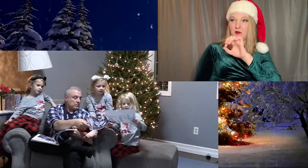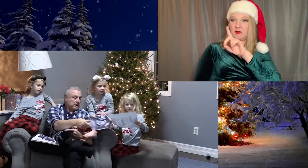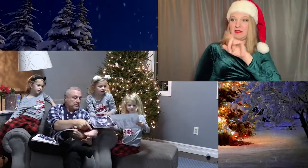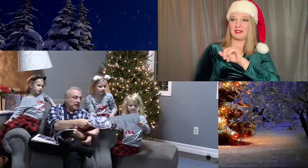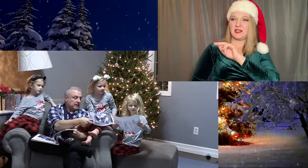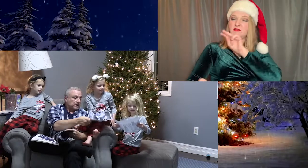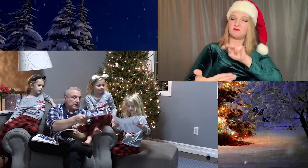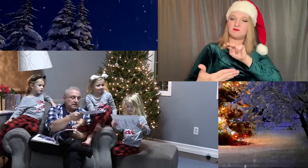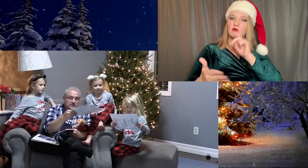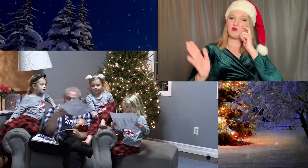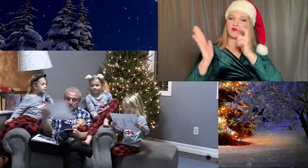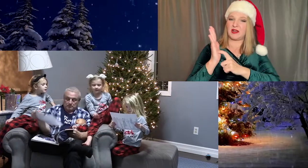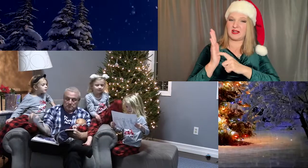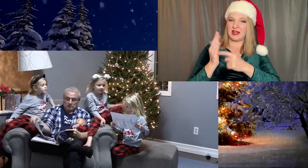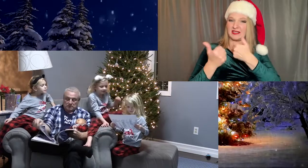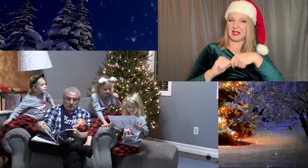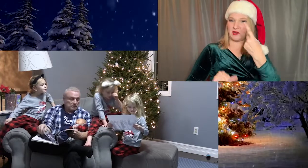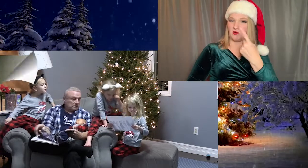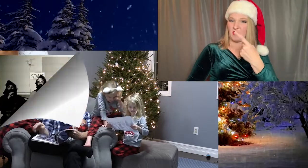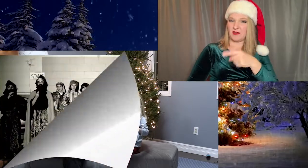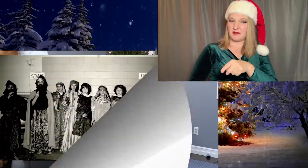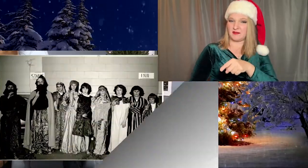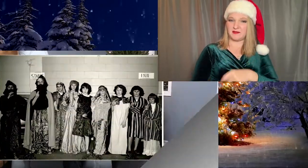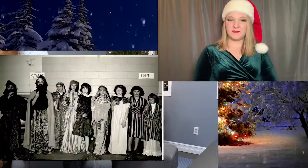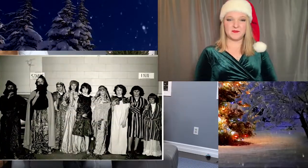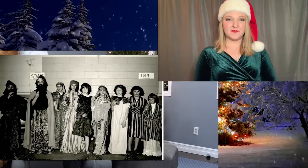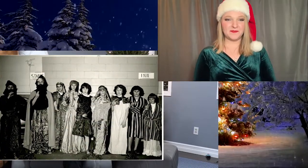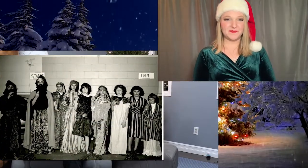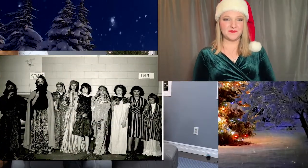Melody, that you might recognize?